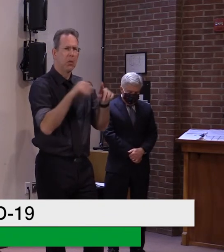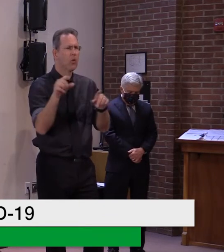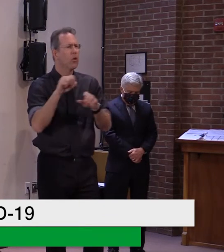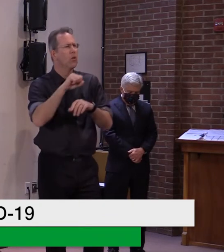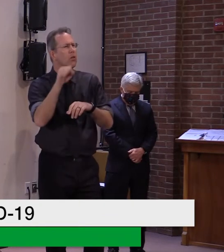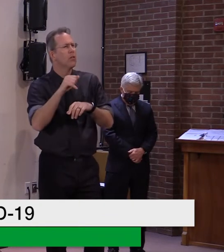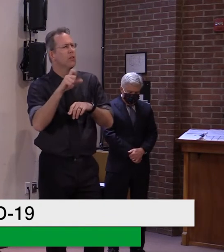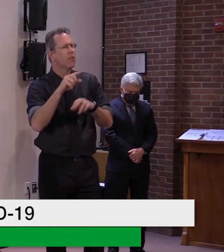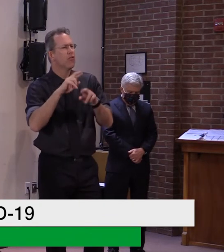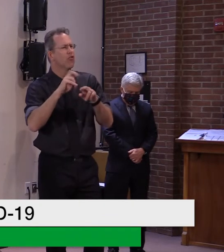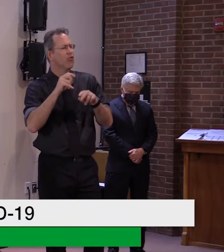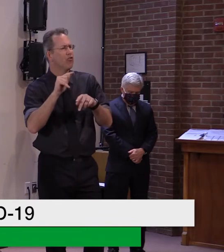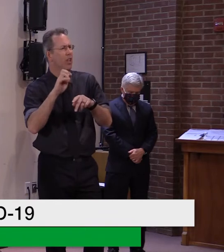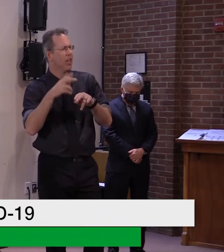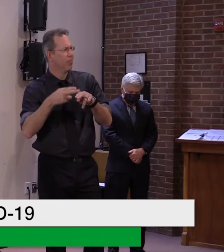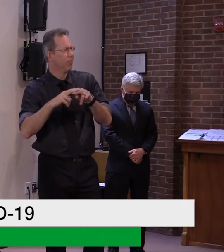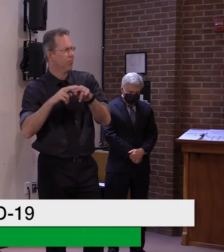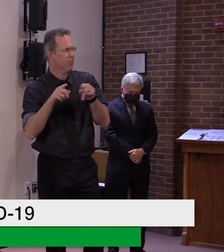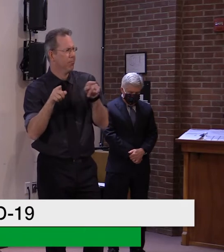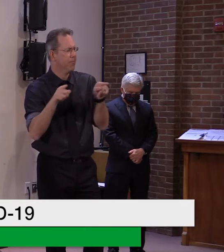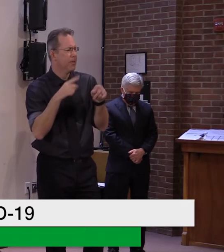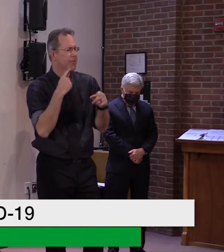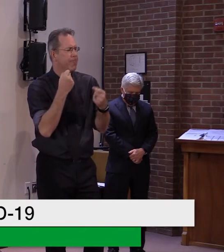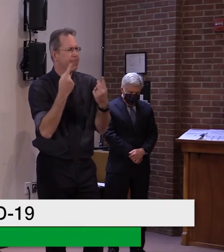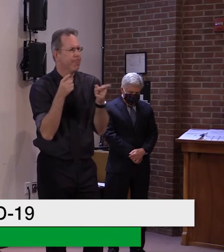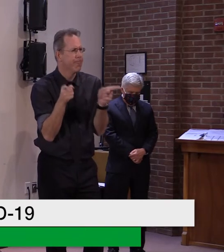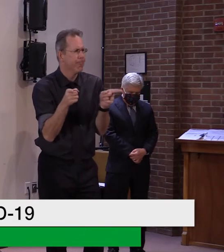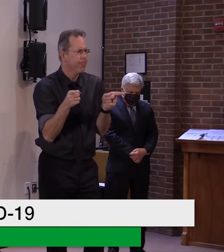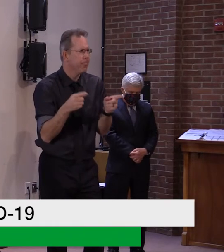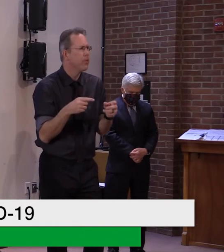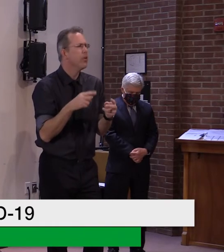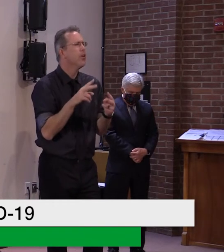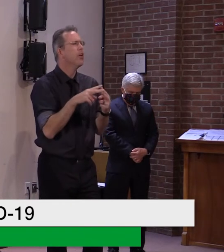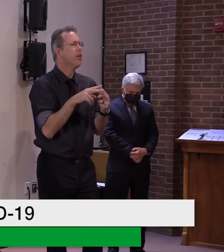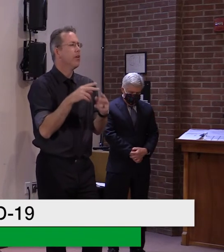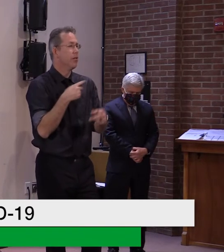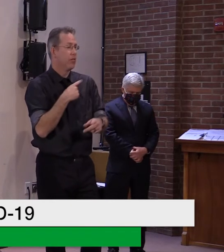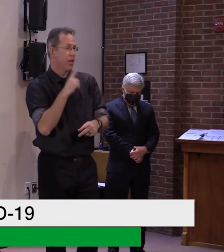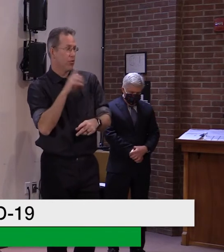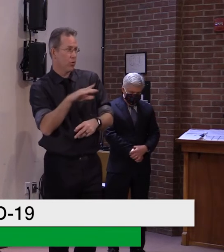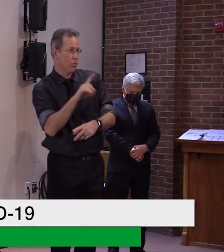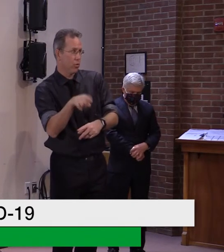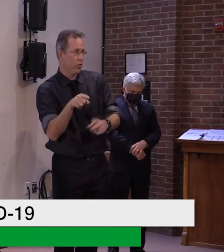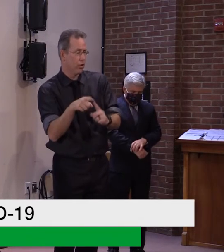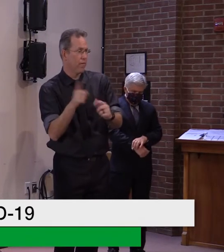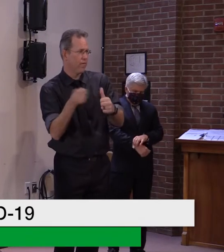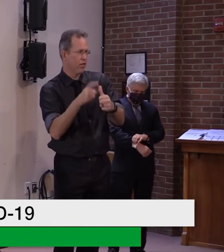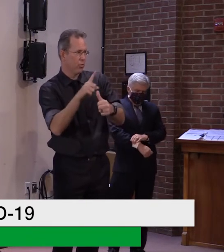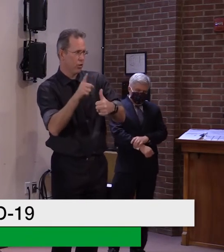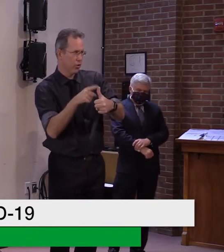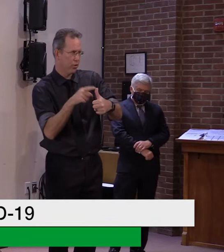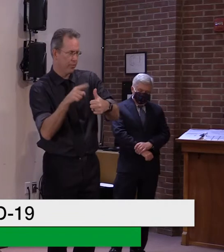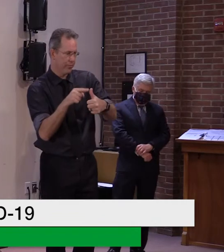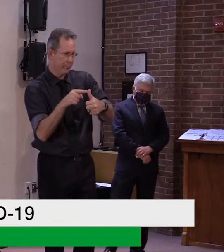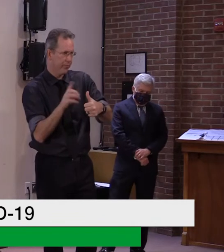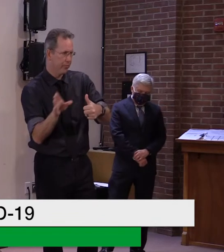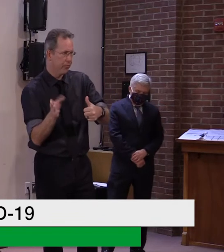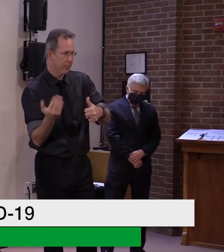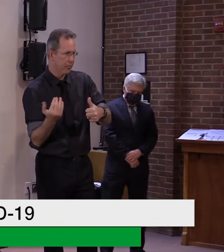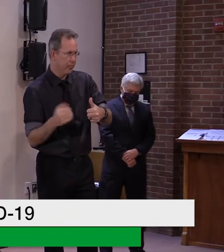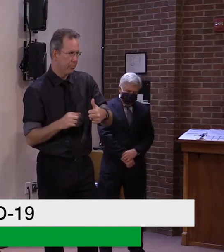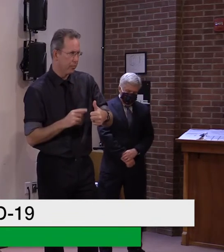well um but to get to the first question which is you know certainly we have concerns about the